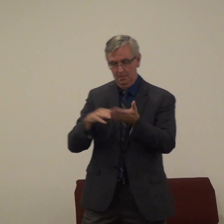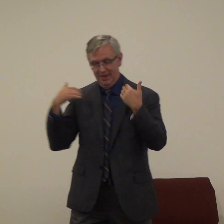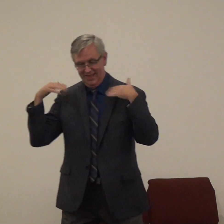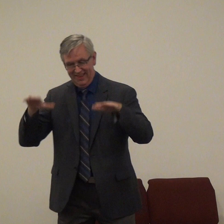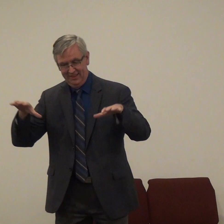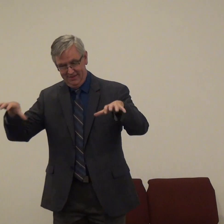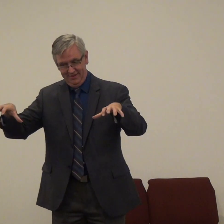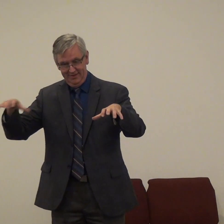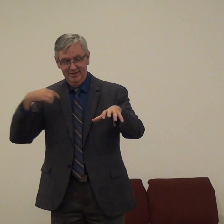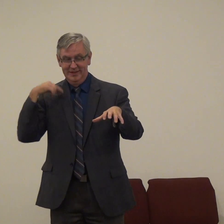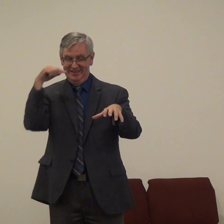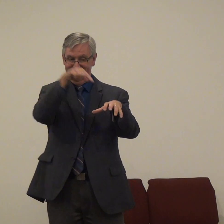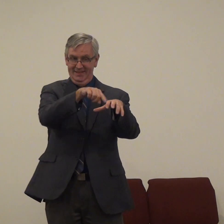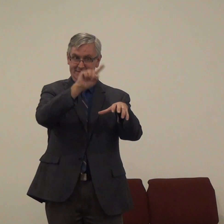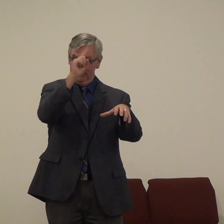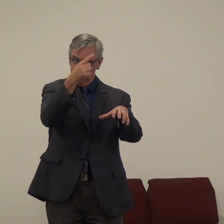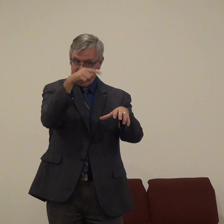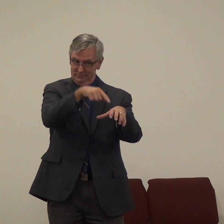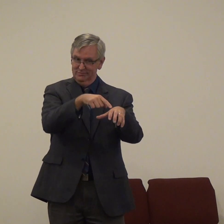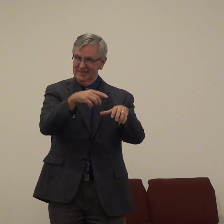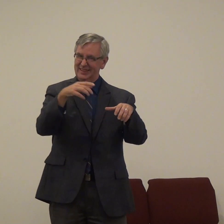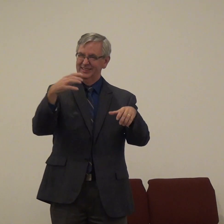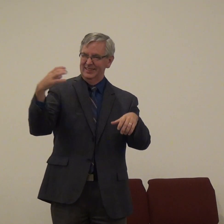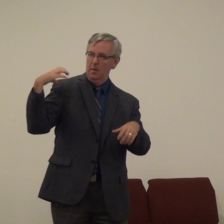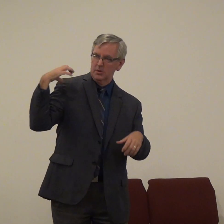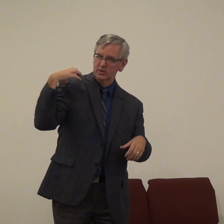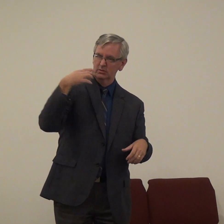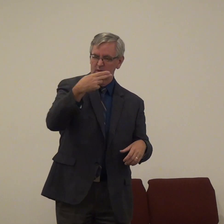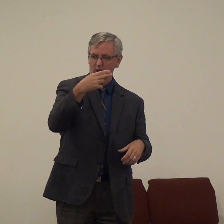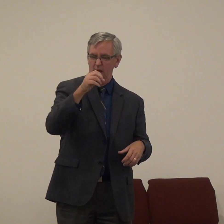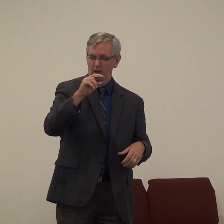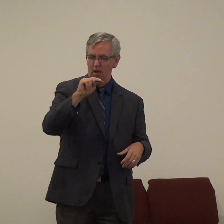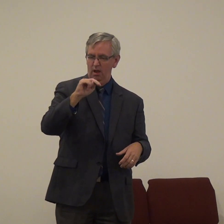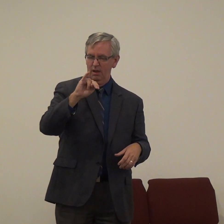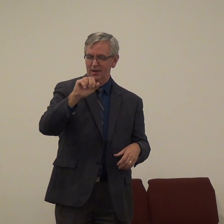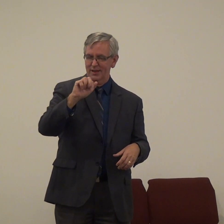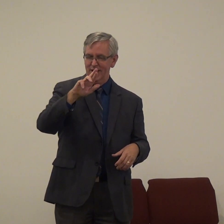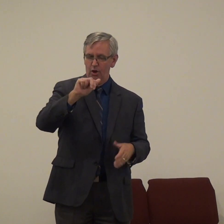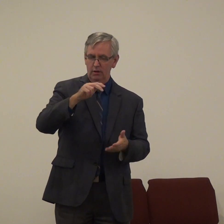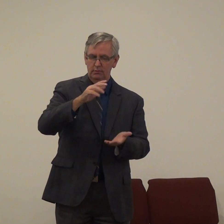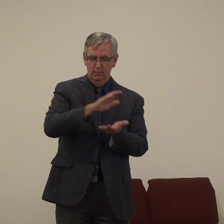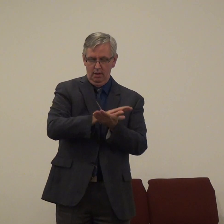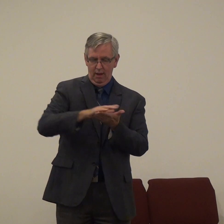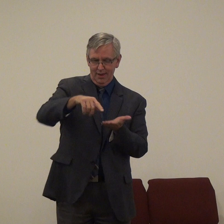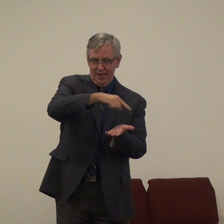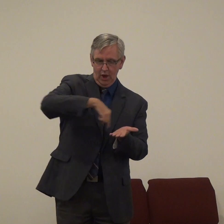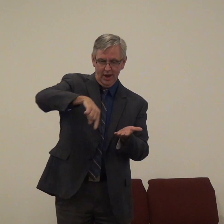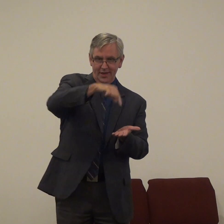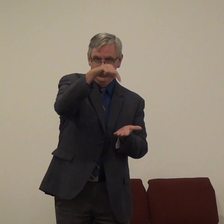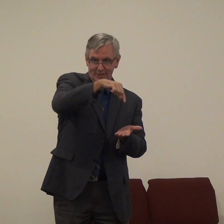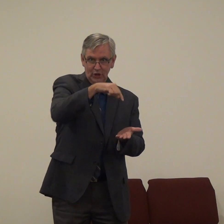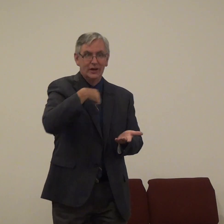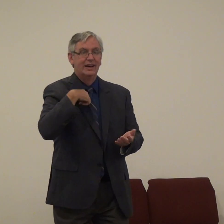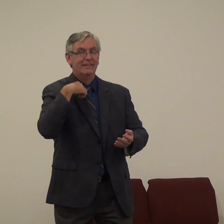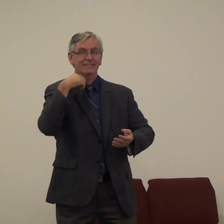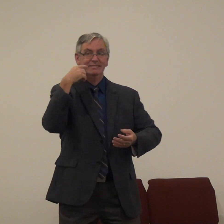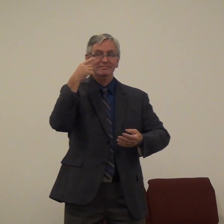Guadalcanal, and then we went over to Malaita. On Guadalcanal, you have the capital, Honiara. That's the main